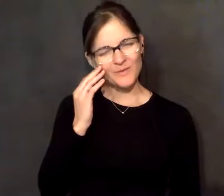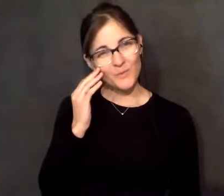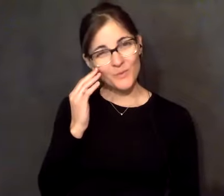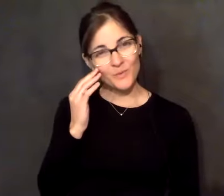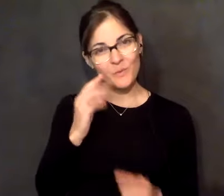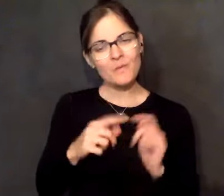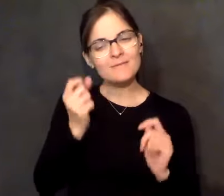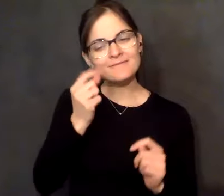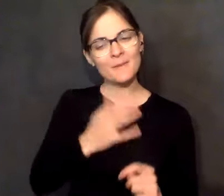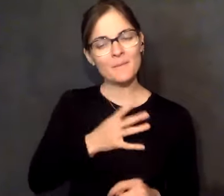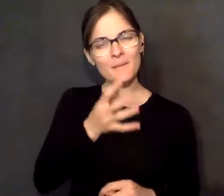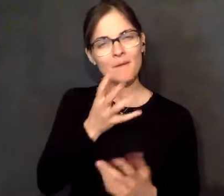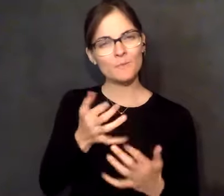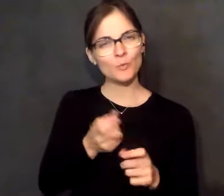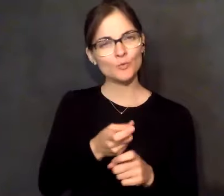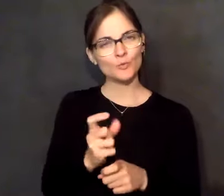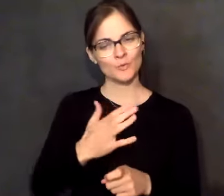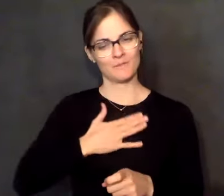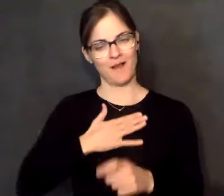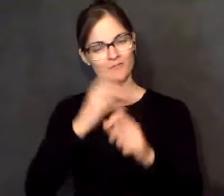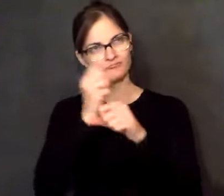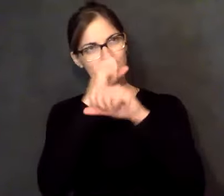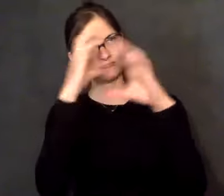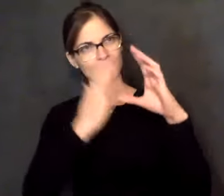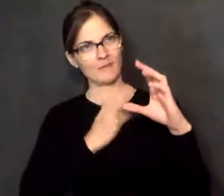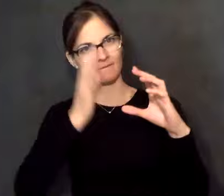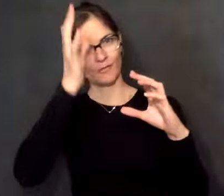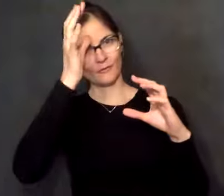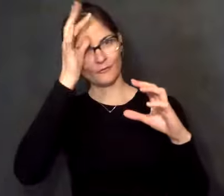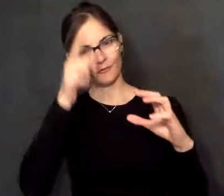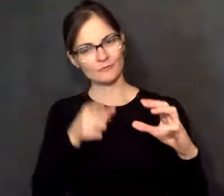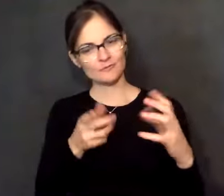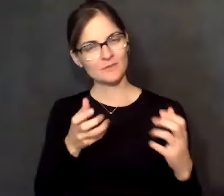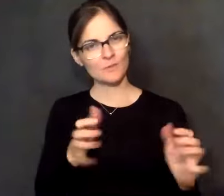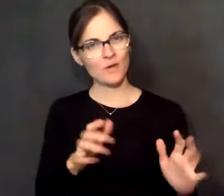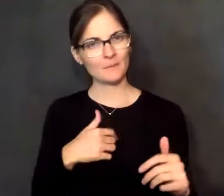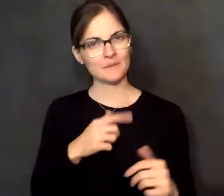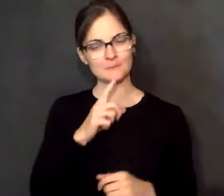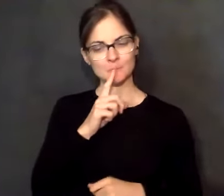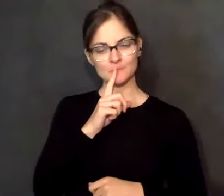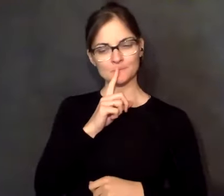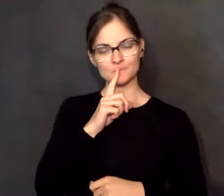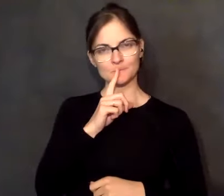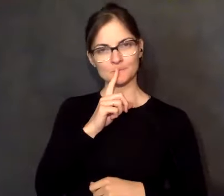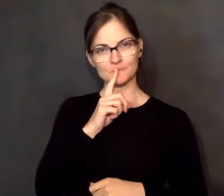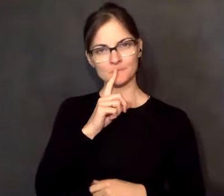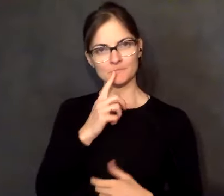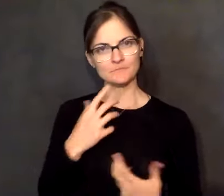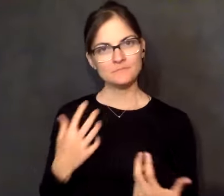knew there was something between them, but I didn't know what it was. And so sometimes when I'm there and they had just